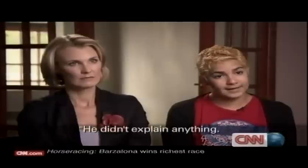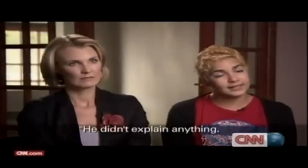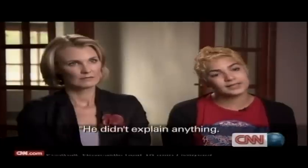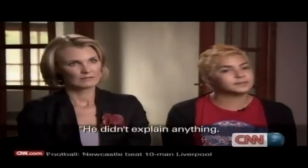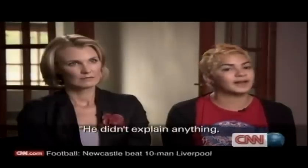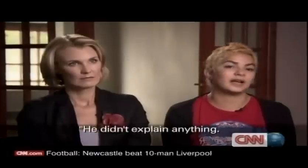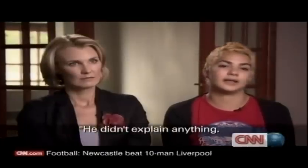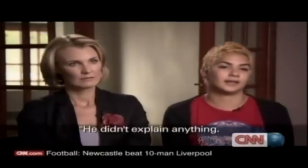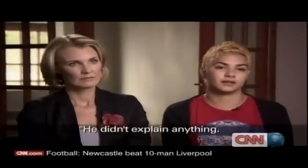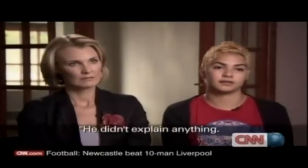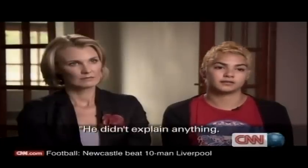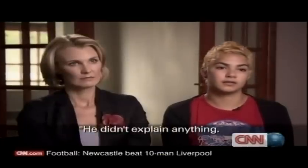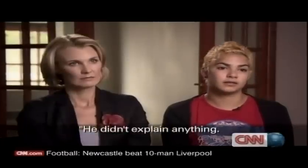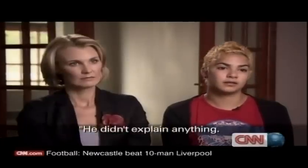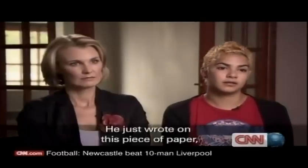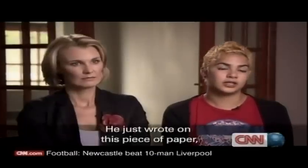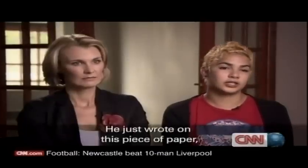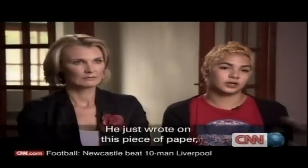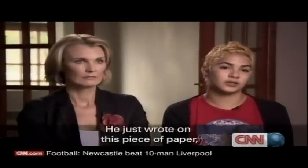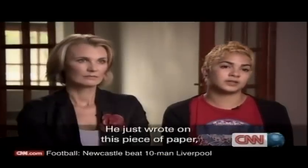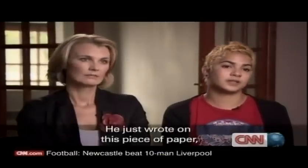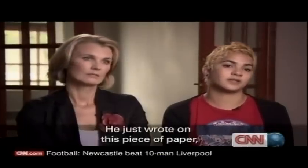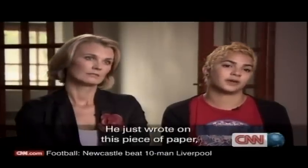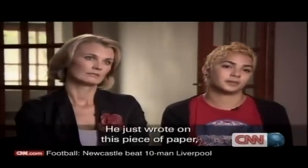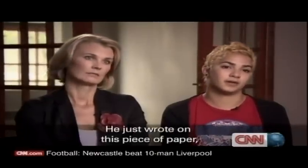He didn't explain anything. He just wrote on this piece of paper,